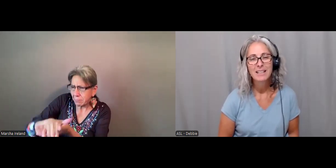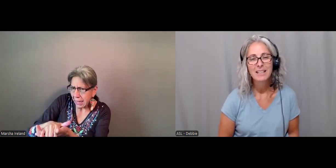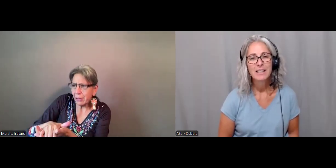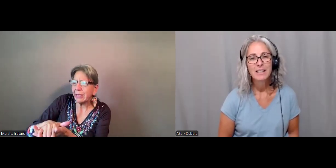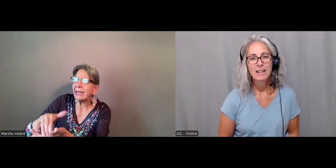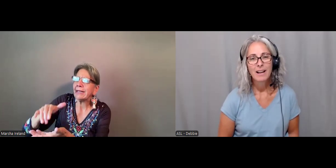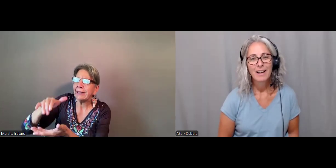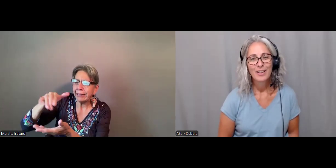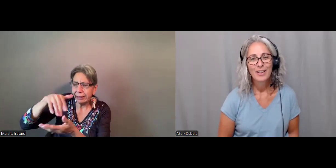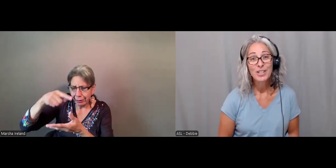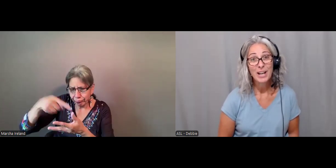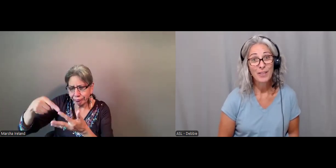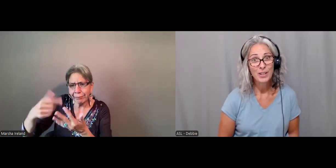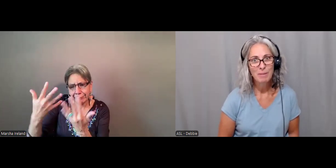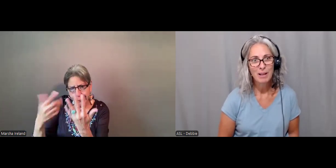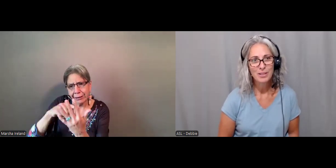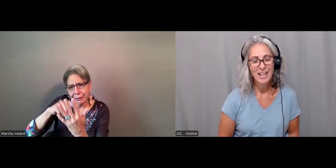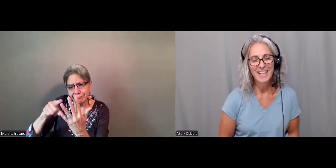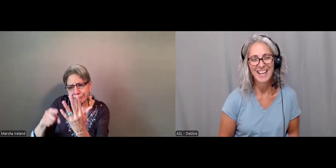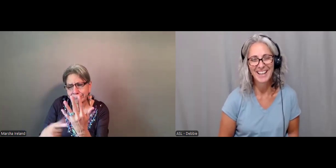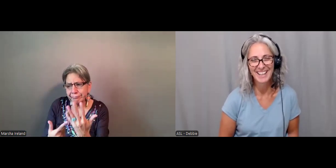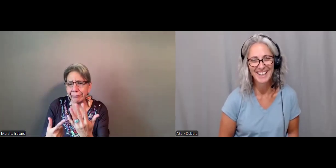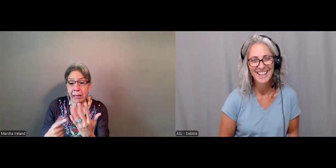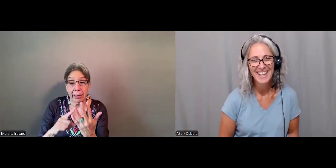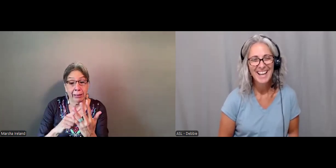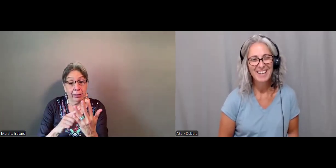he learned how to fingerspell. So that's,